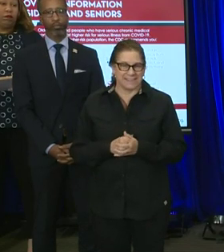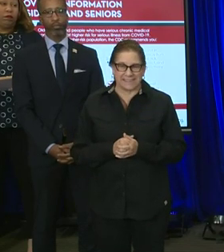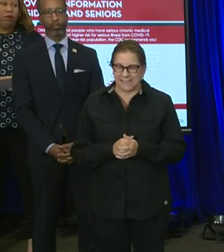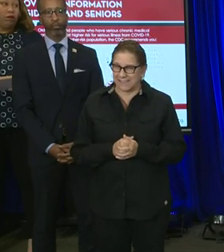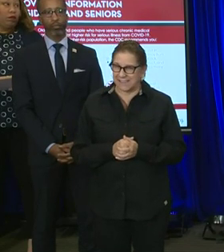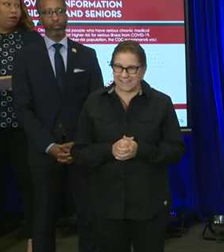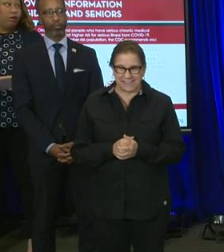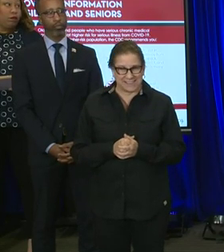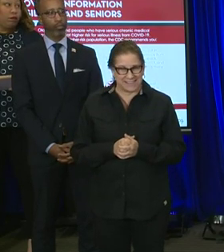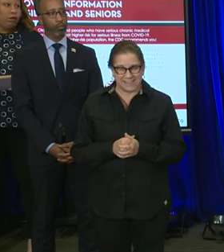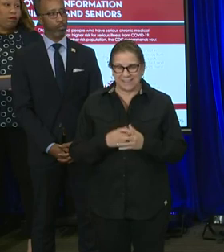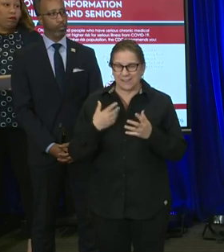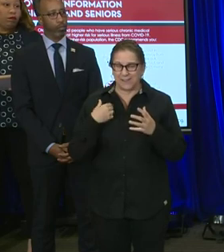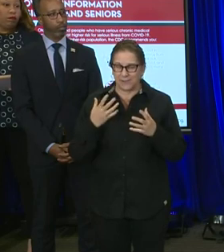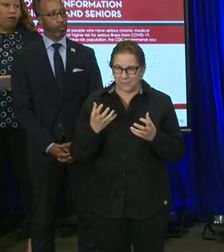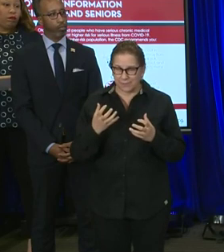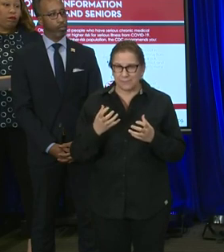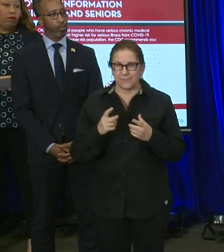conserve